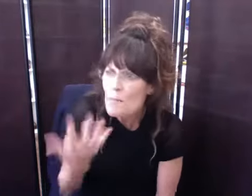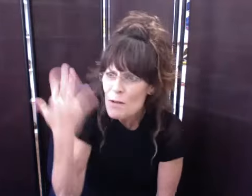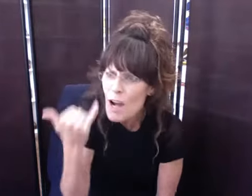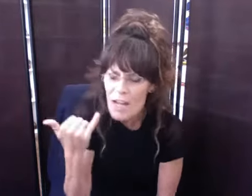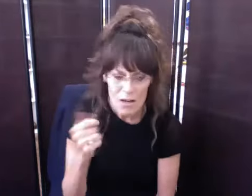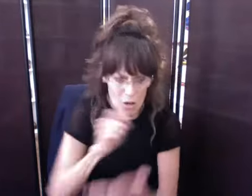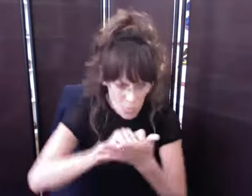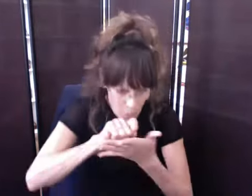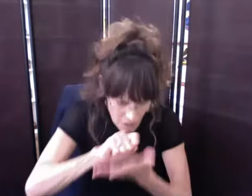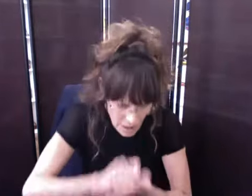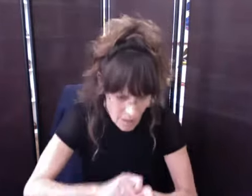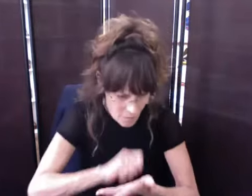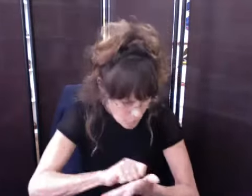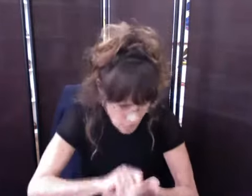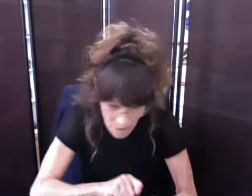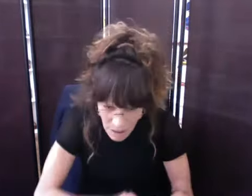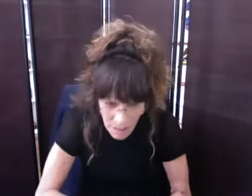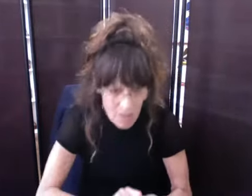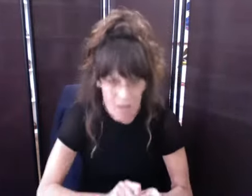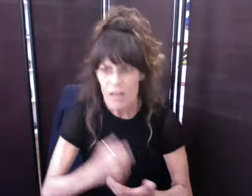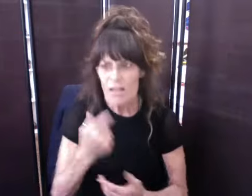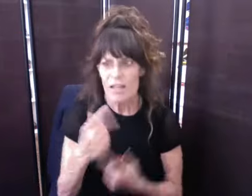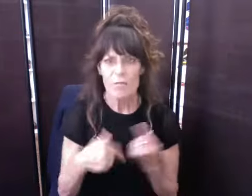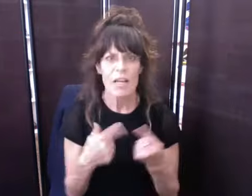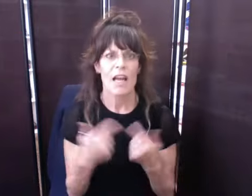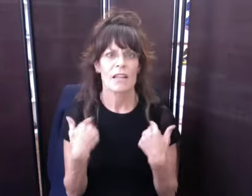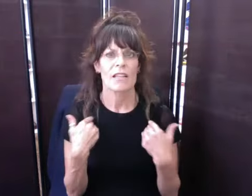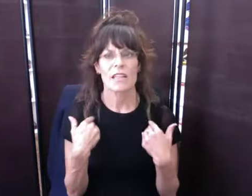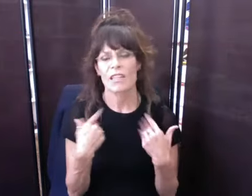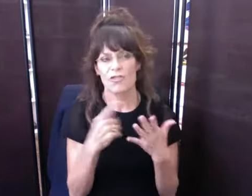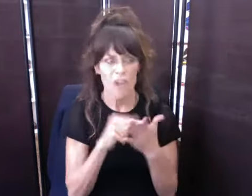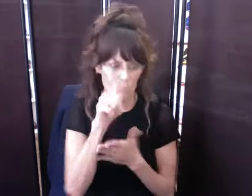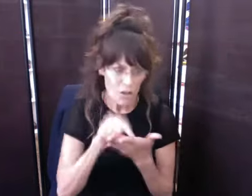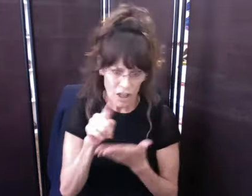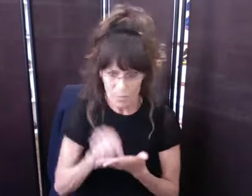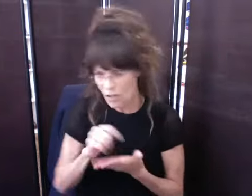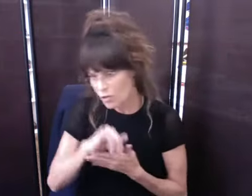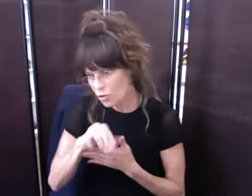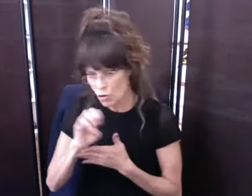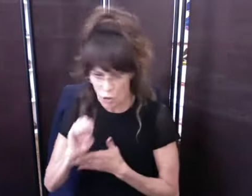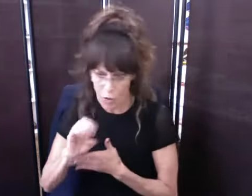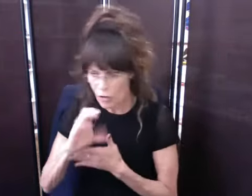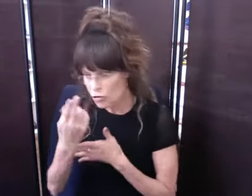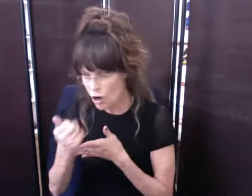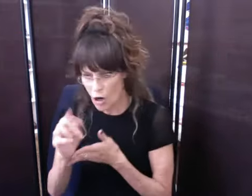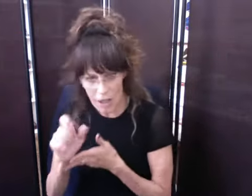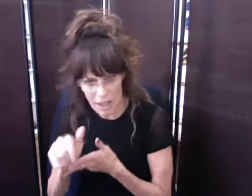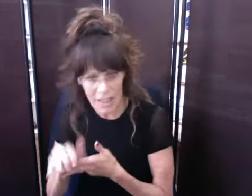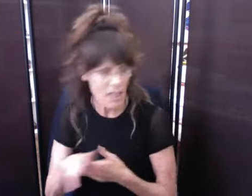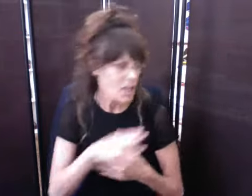down, you know. Then we went through the little things, little check marks from little Joe and Charlie sheets, right? Good, bad, love them, don't love them, doesn't matter. It worked